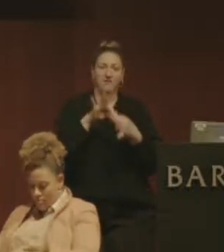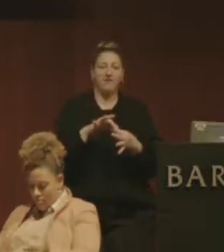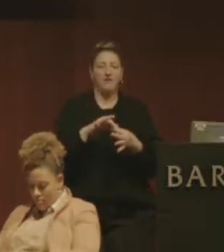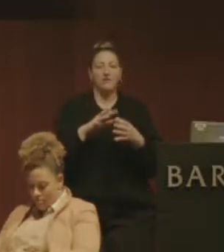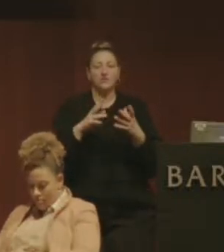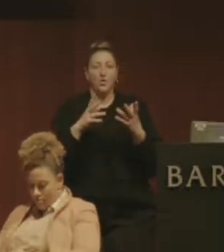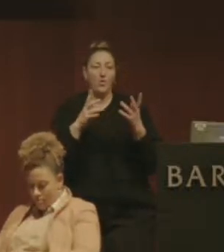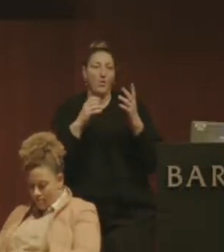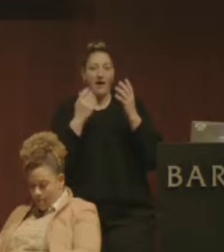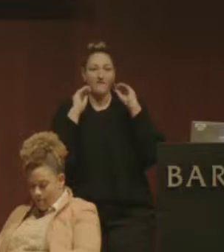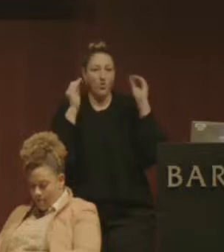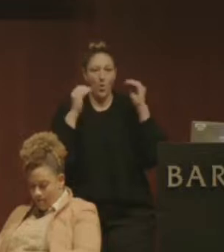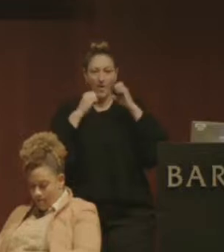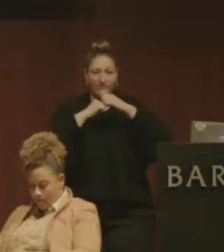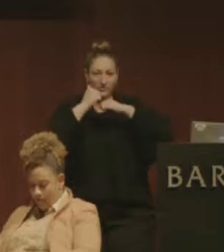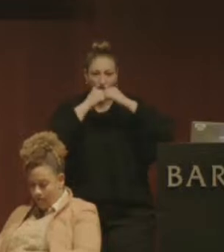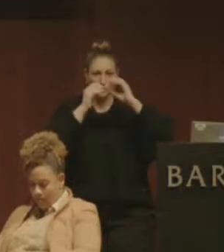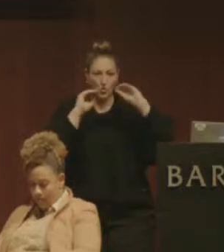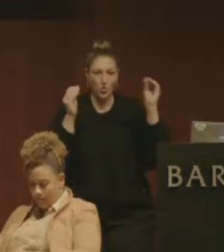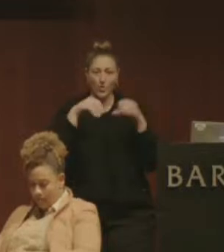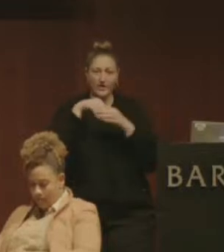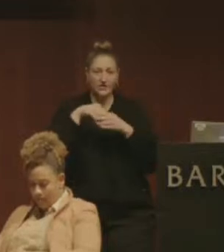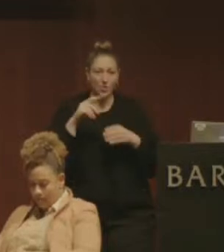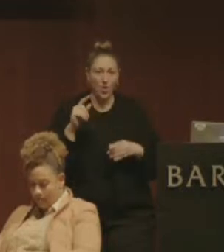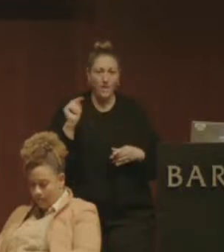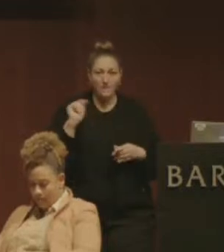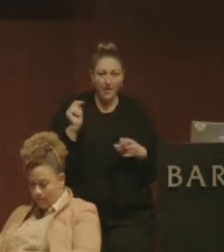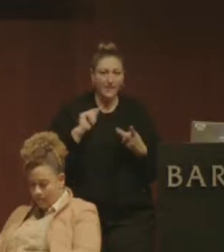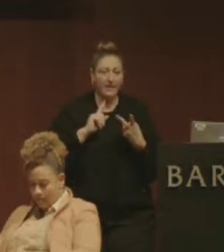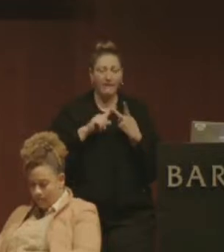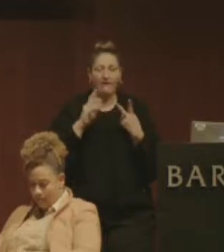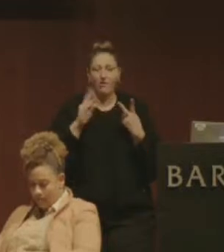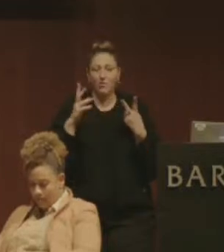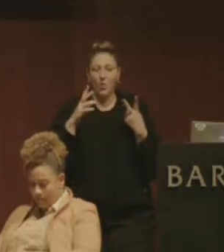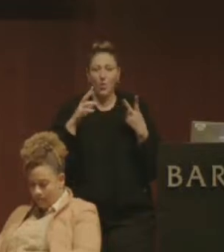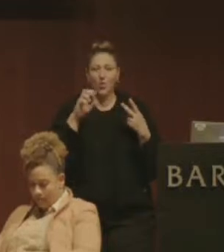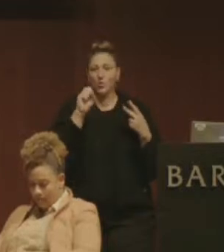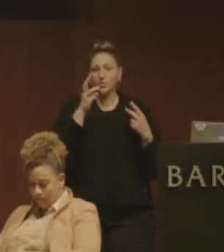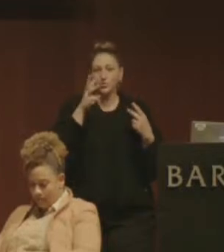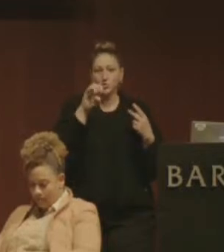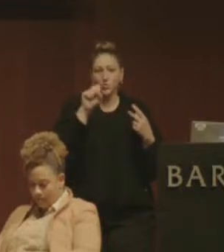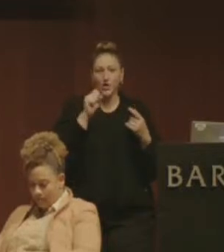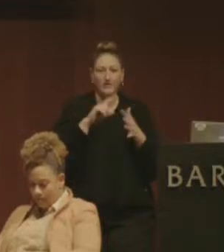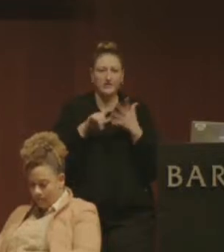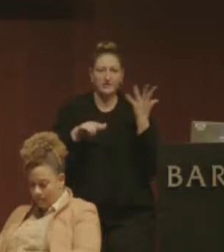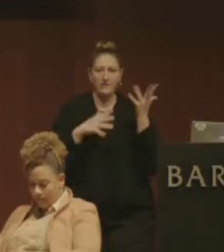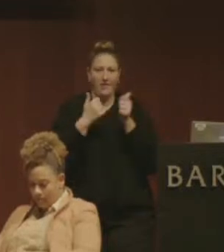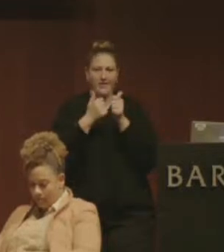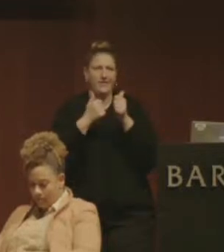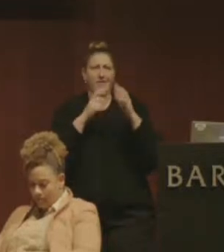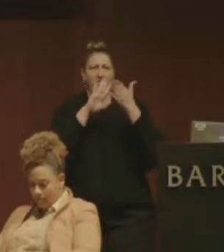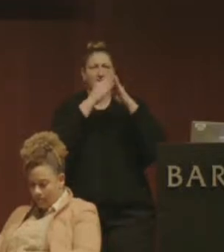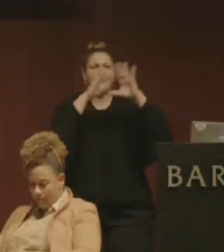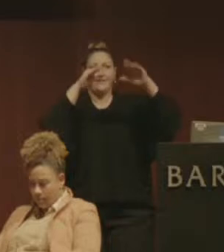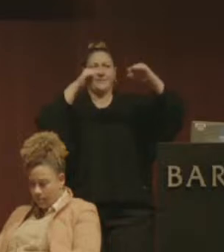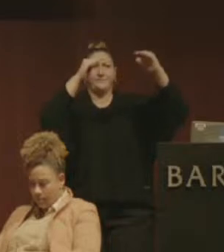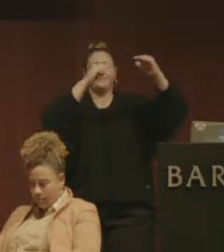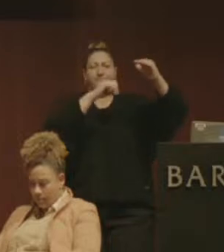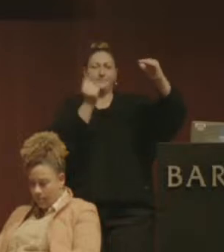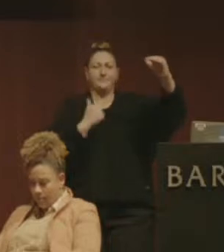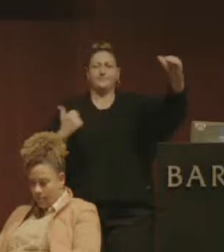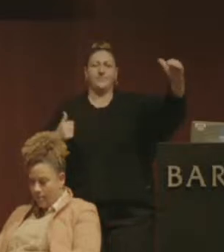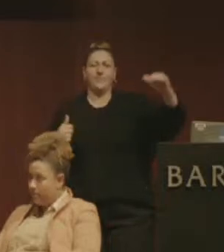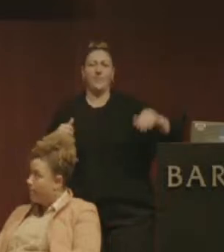plumbing and sewers. The residents were living in social conditions that were well behind the development of the rest of the city. Gamboa